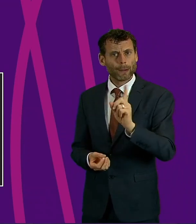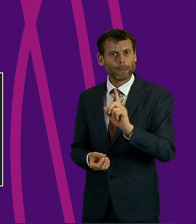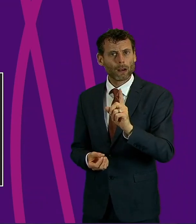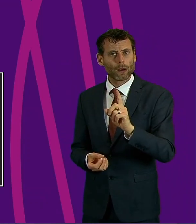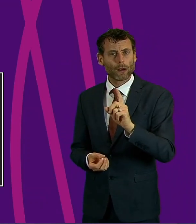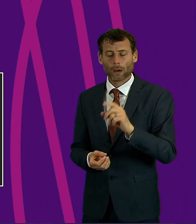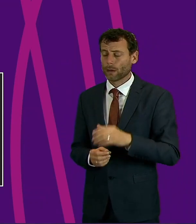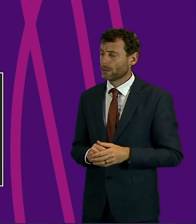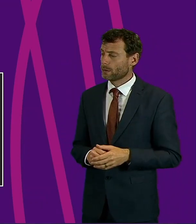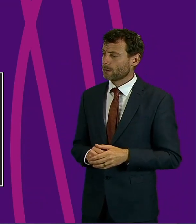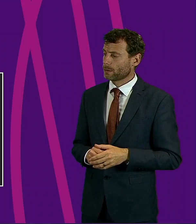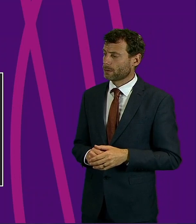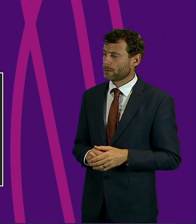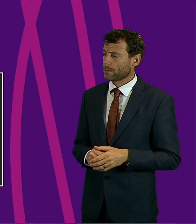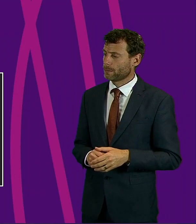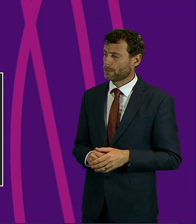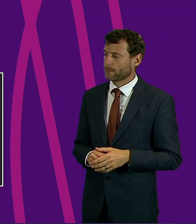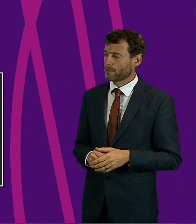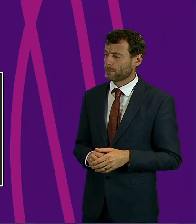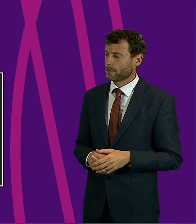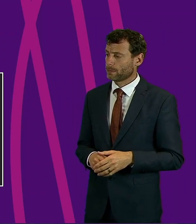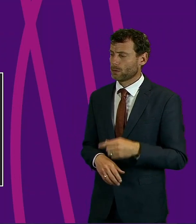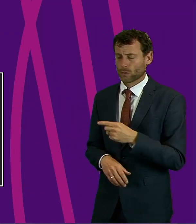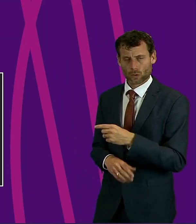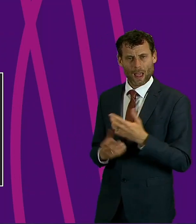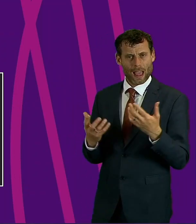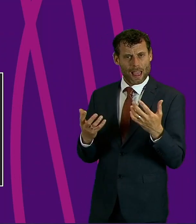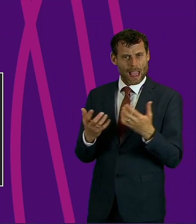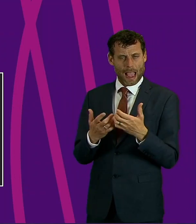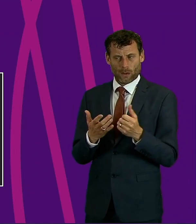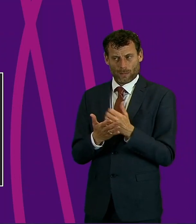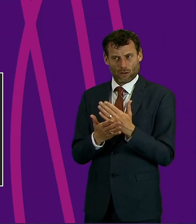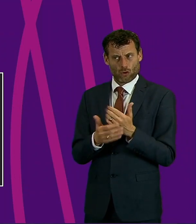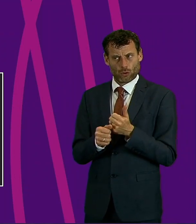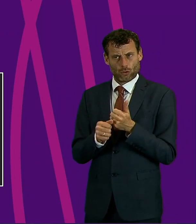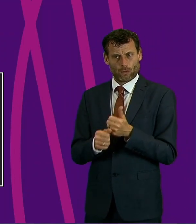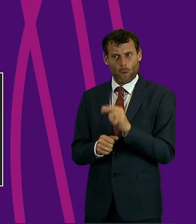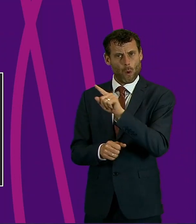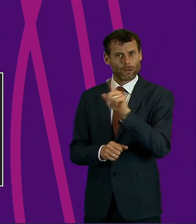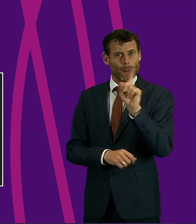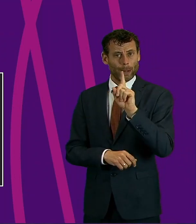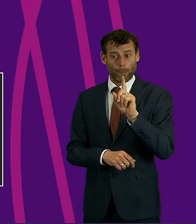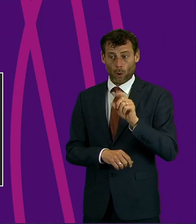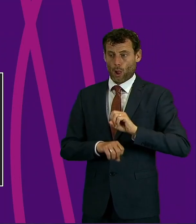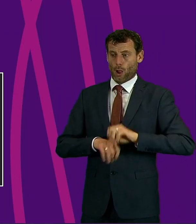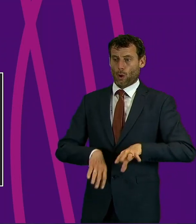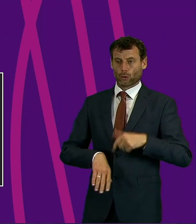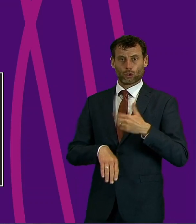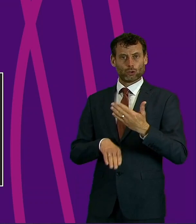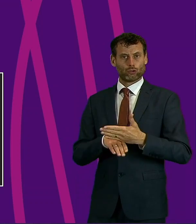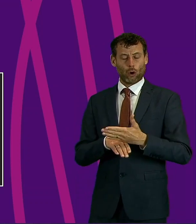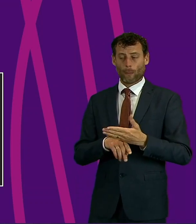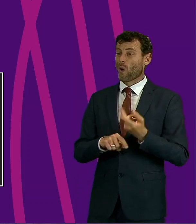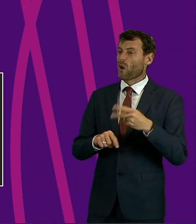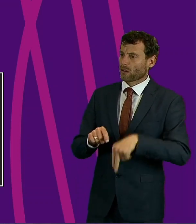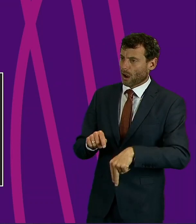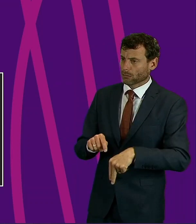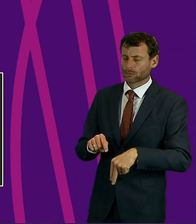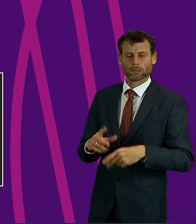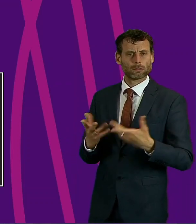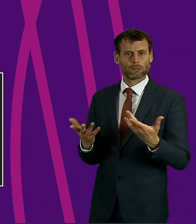services be operating as normal to support these devastating job losses and many cuts in the